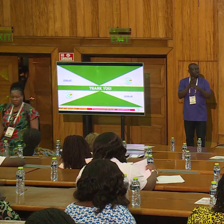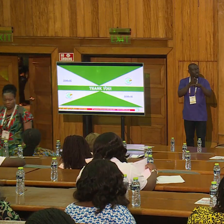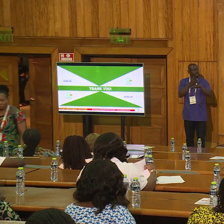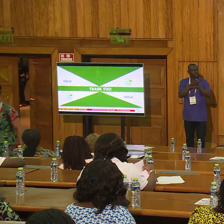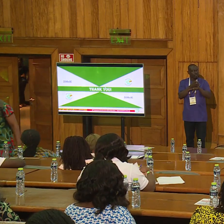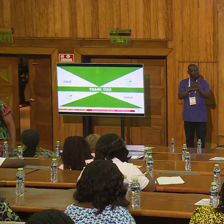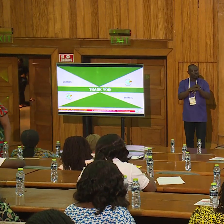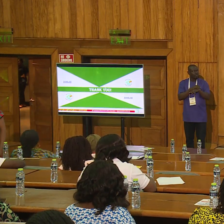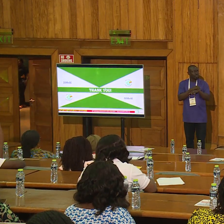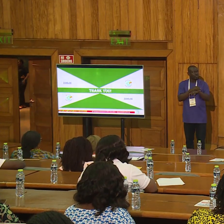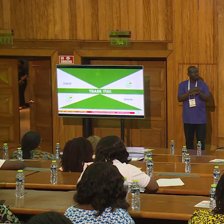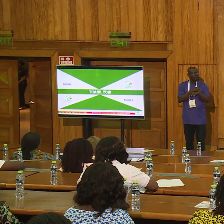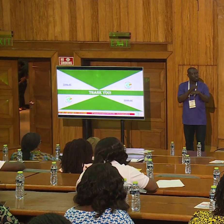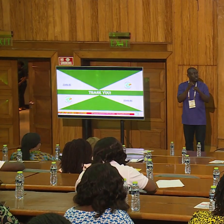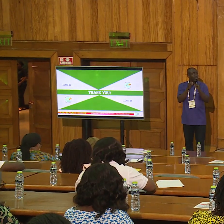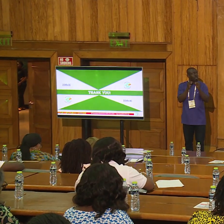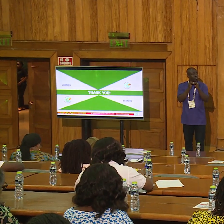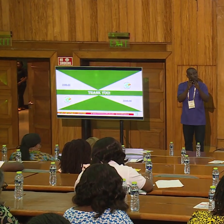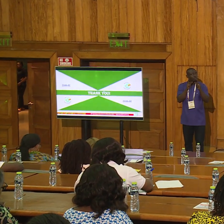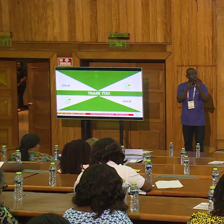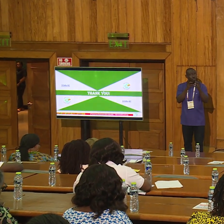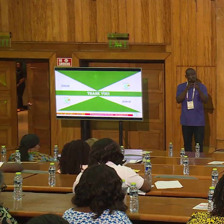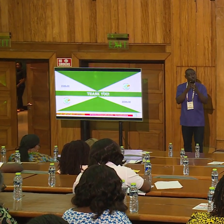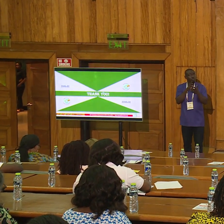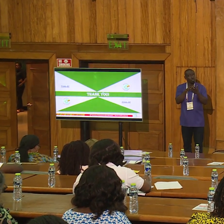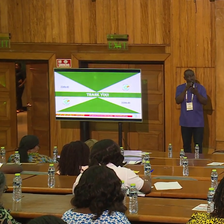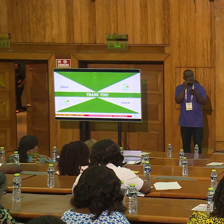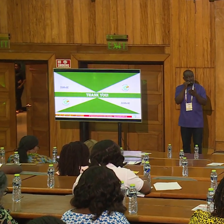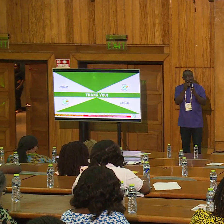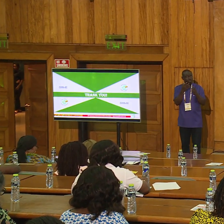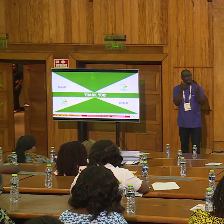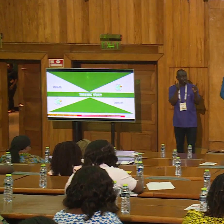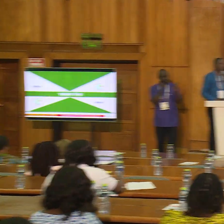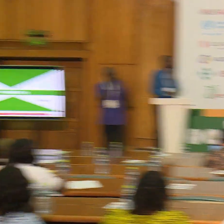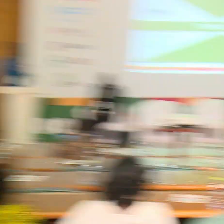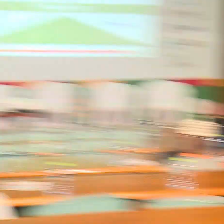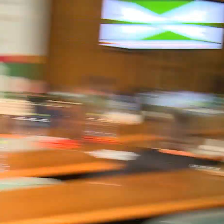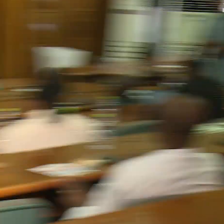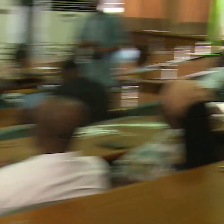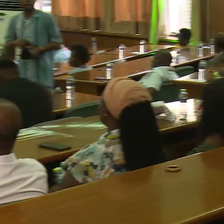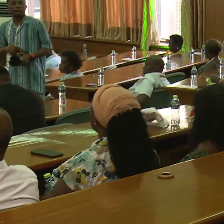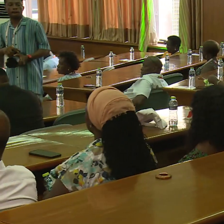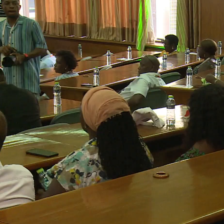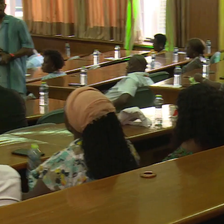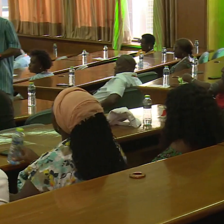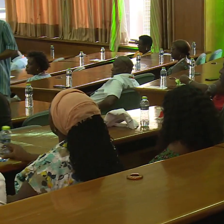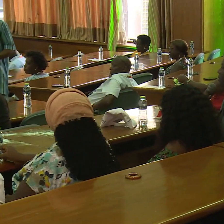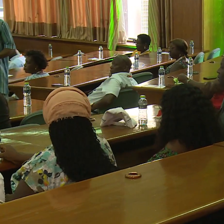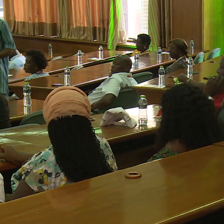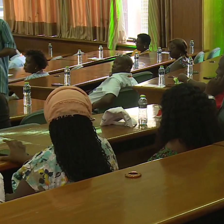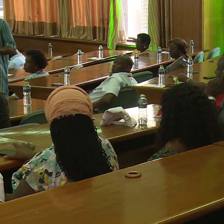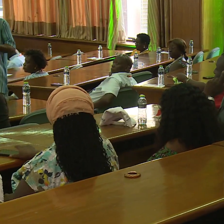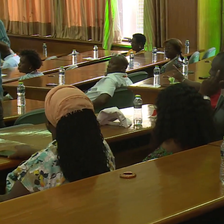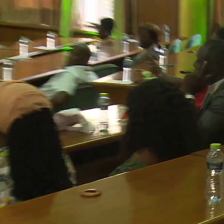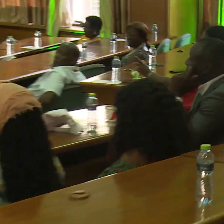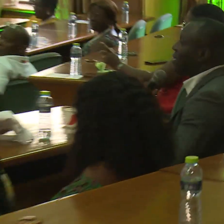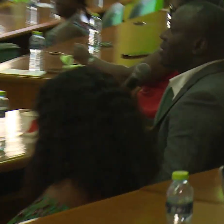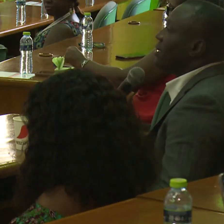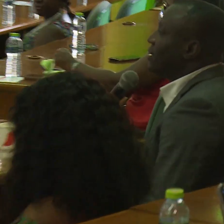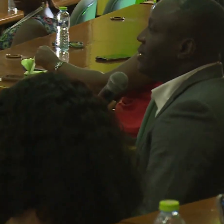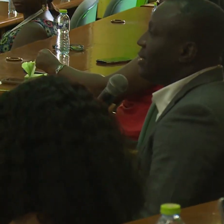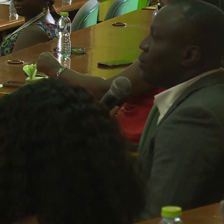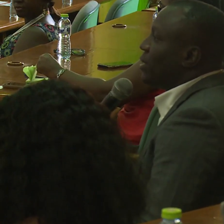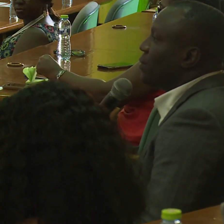this session, if there are more people who want to learn, they can contact you. Thank you. I'll take the last two. Okay, thank you.